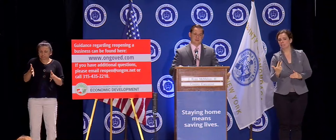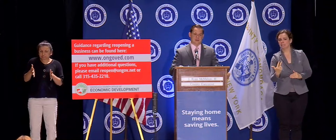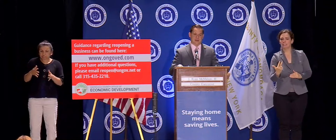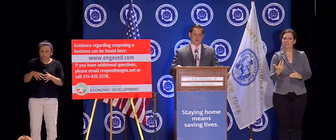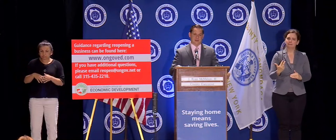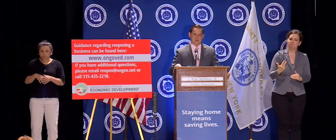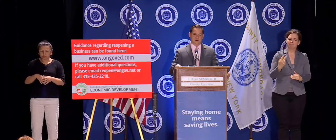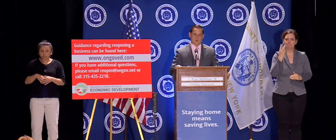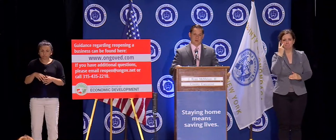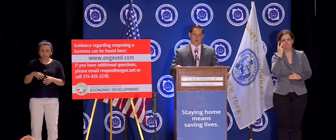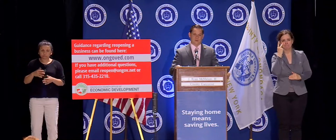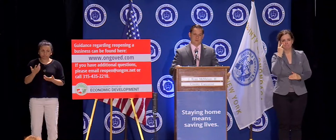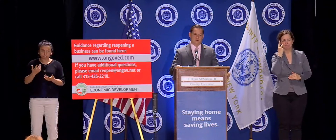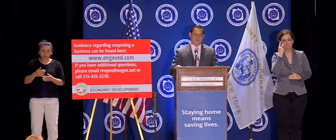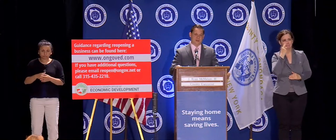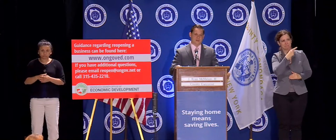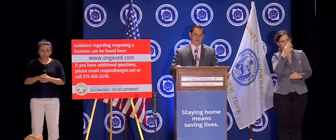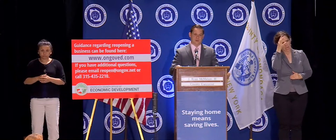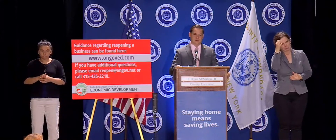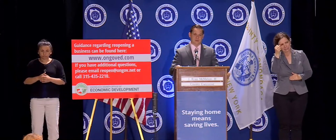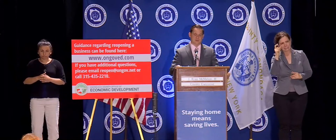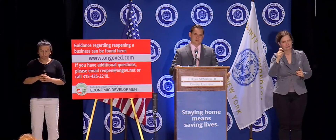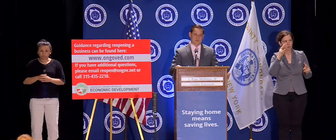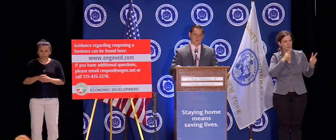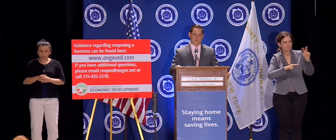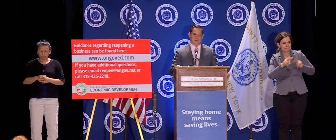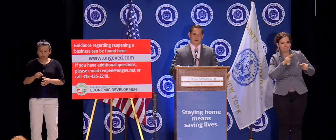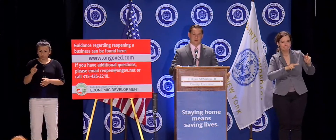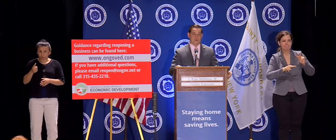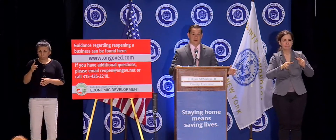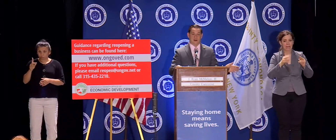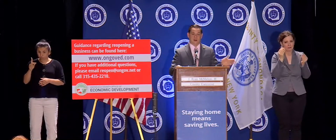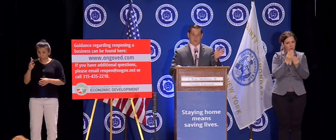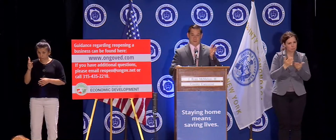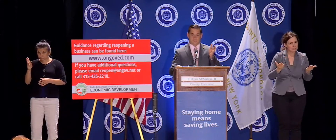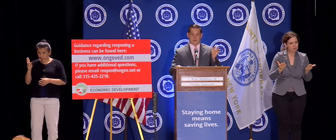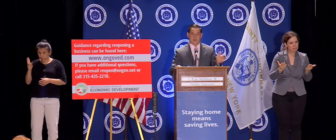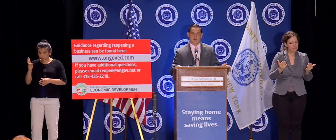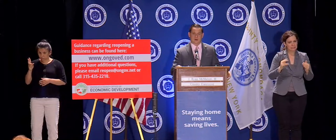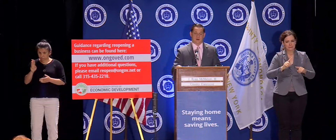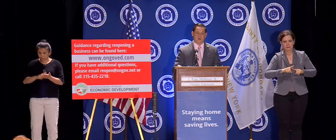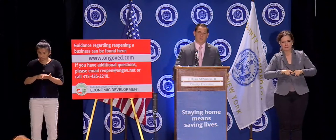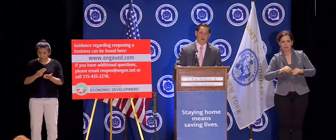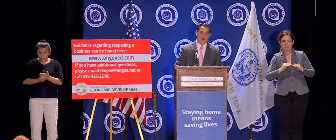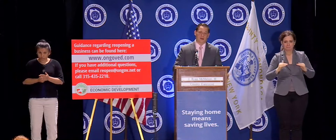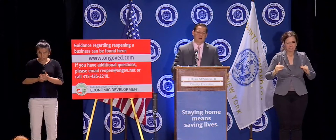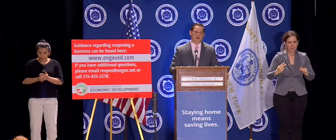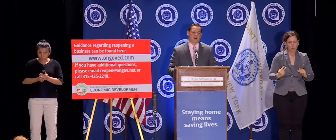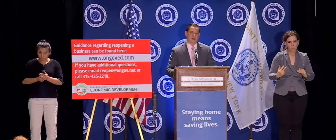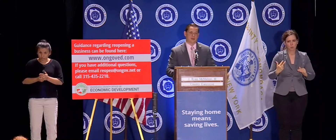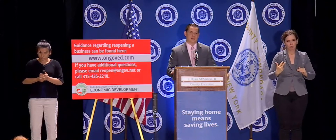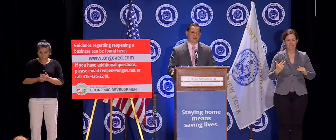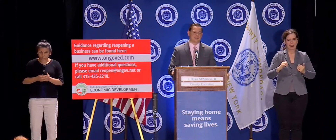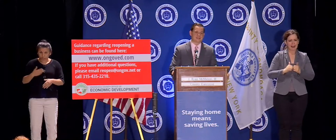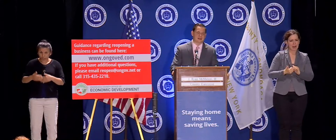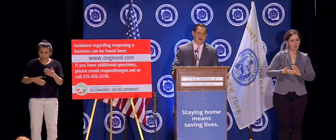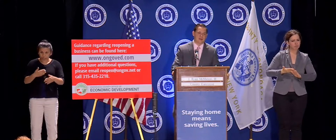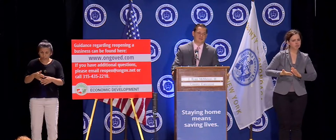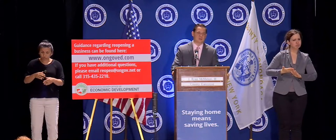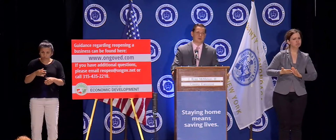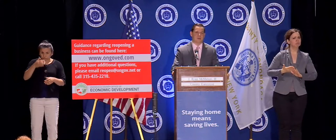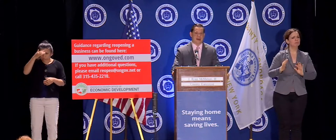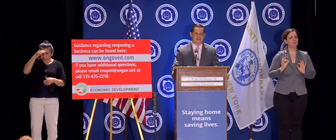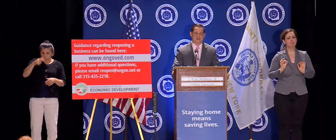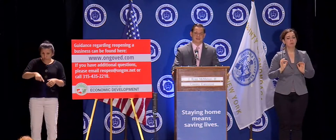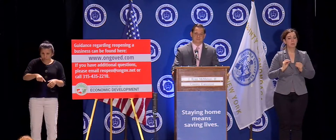sense. And is there a way, if we're in phase 3, which would mean that we've had hiccups along the way, that you can still